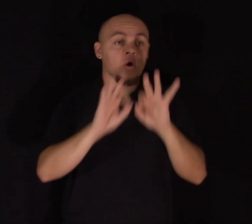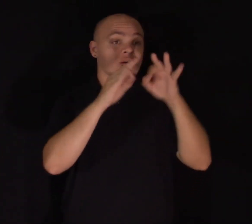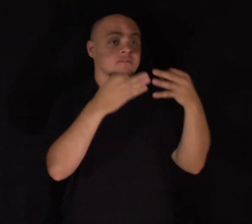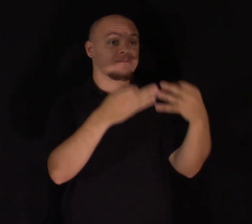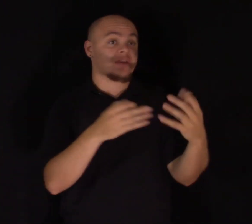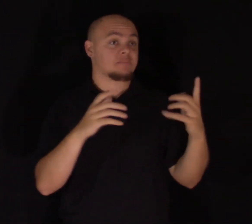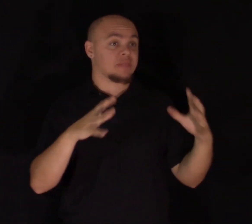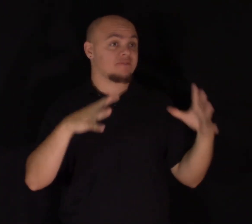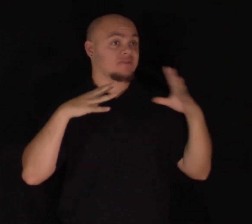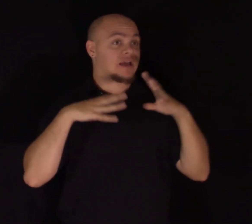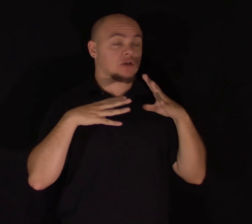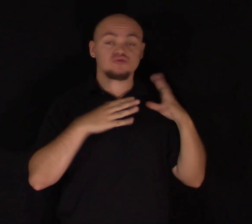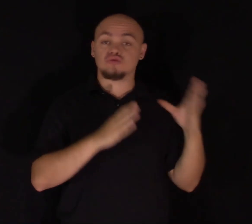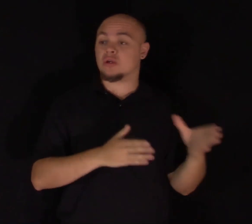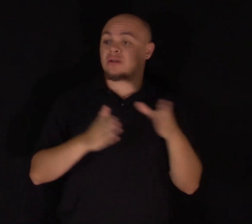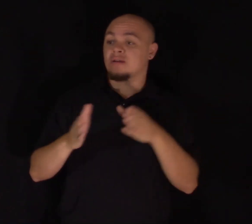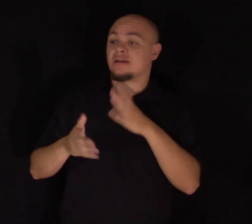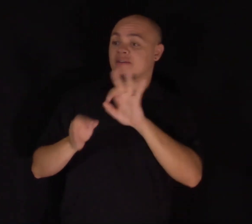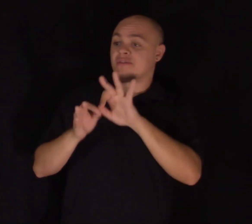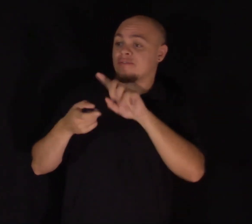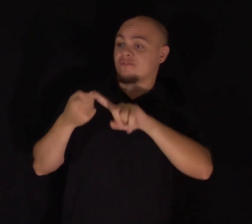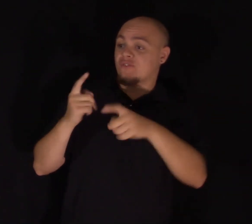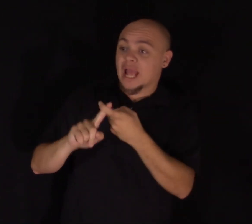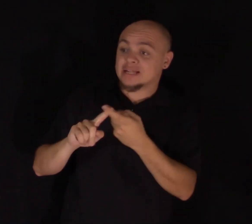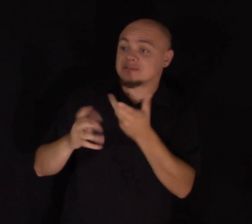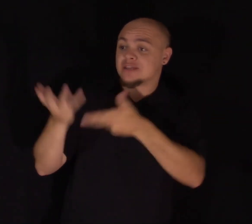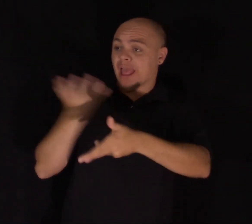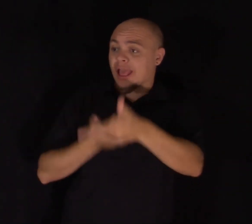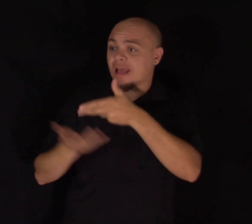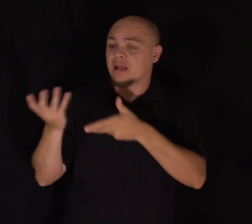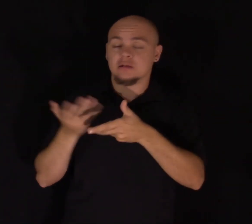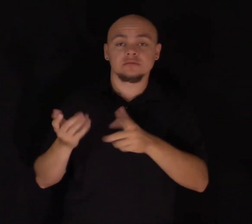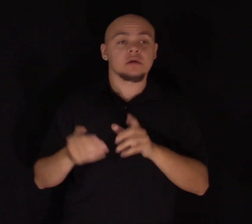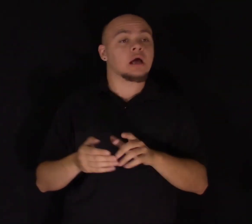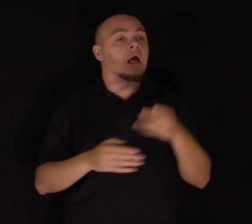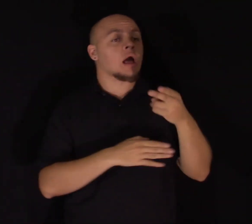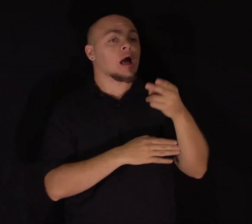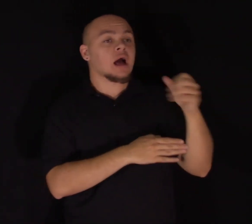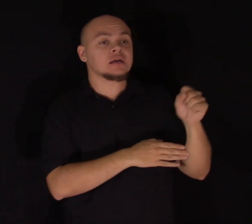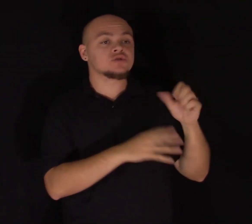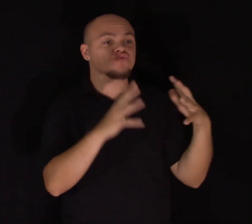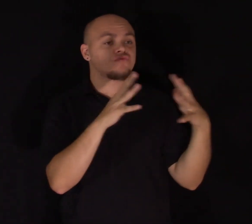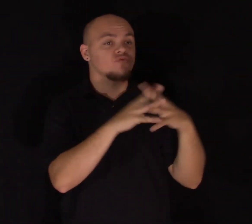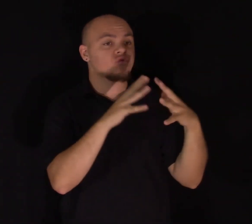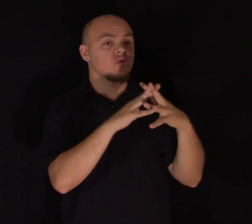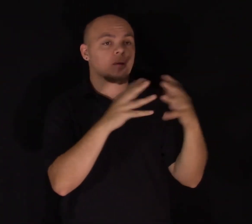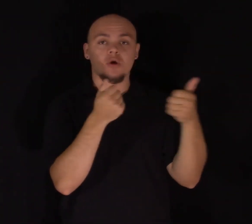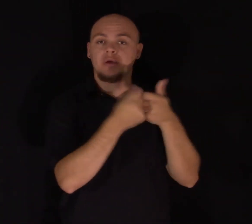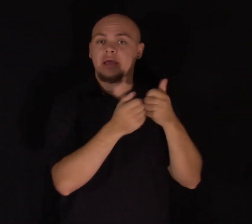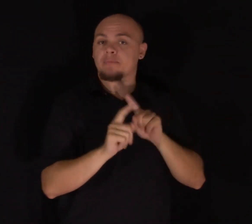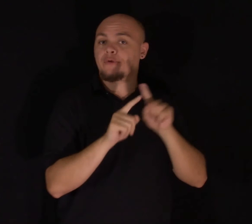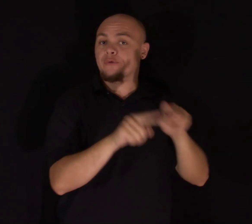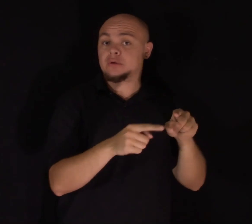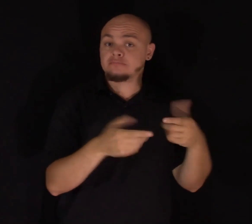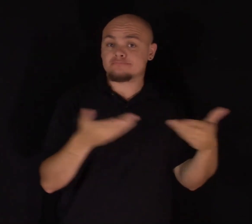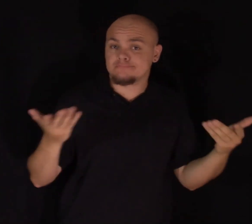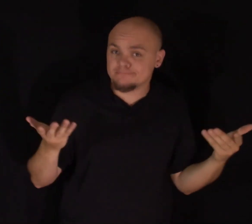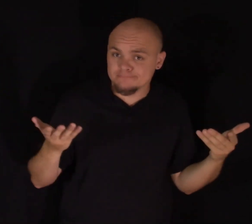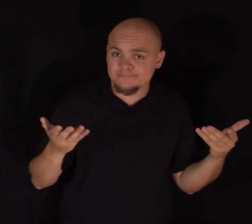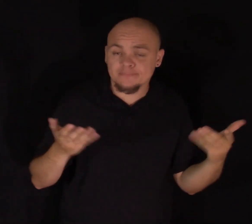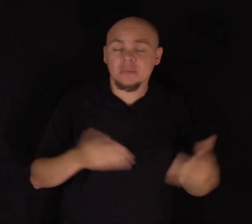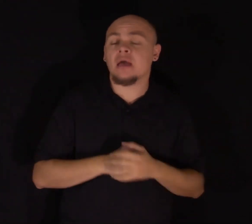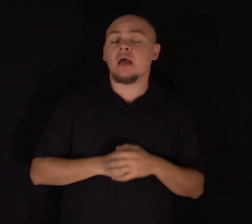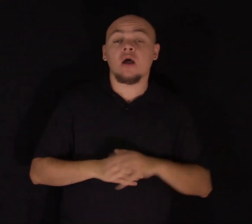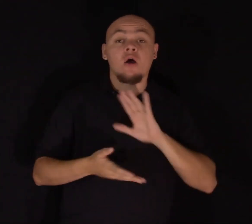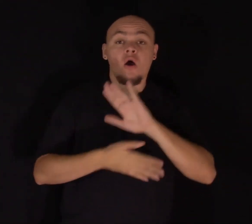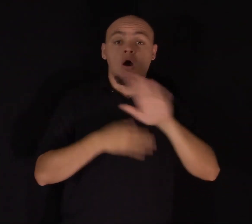vacation, or hanging out with my friends, to going to the next high school football game. However, all of these